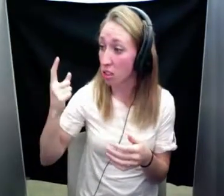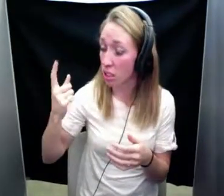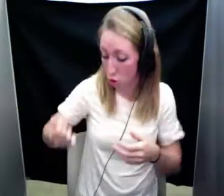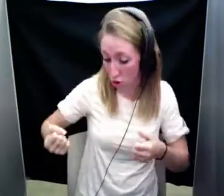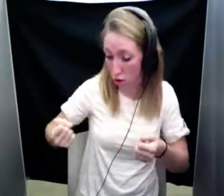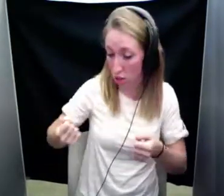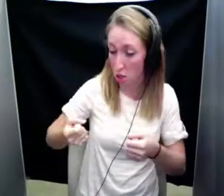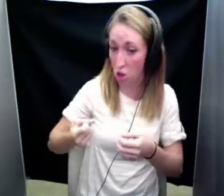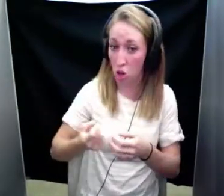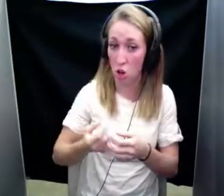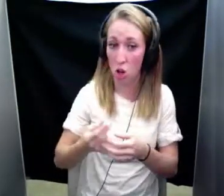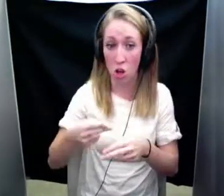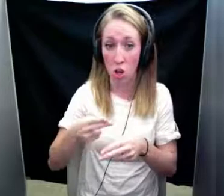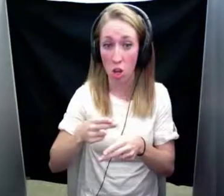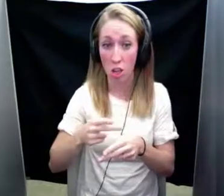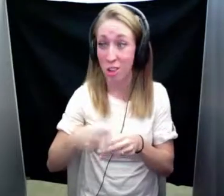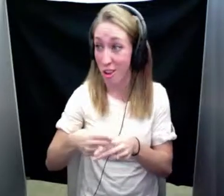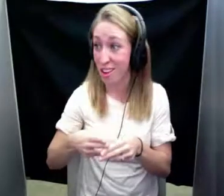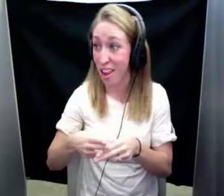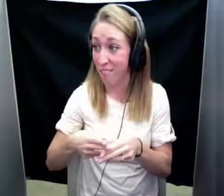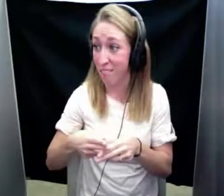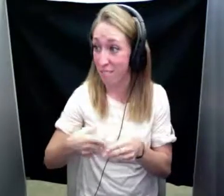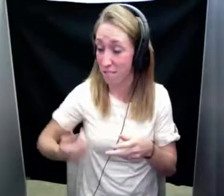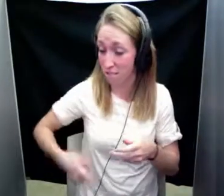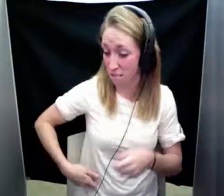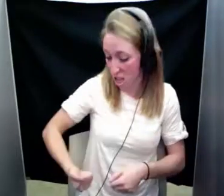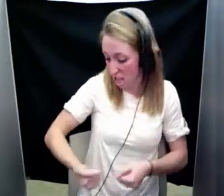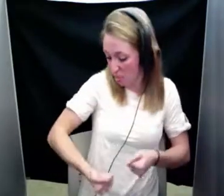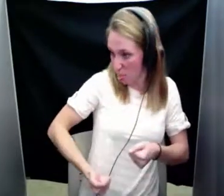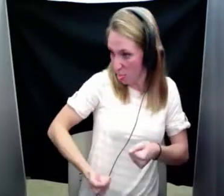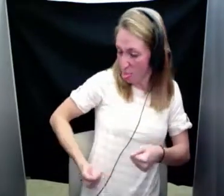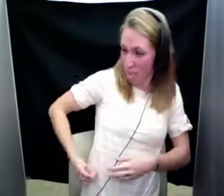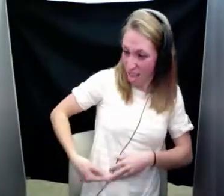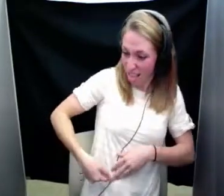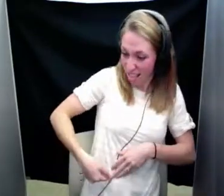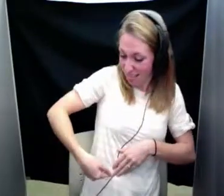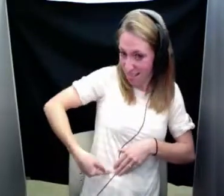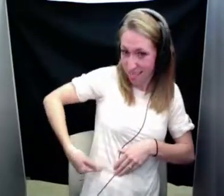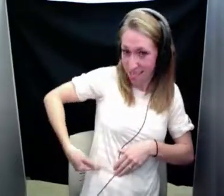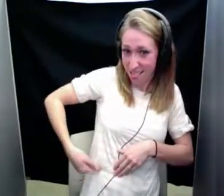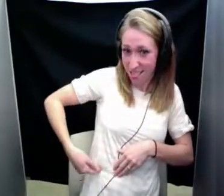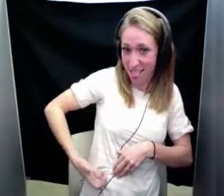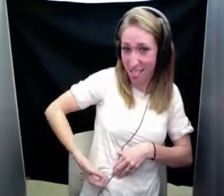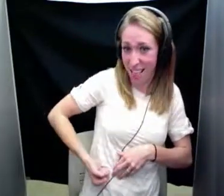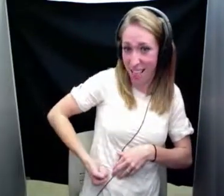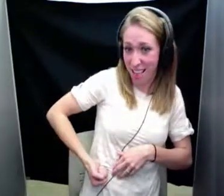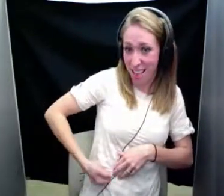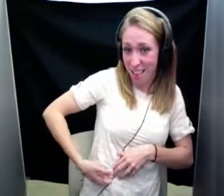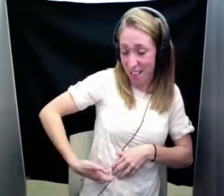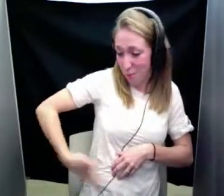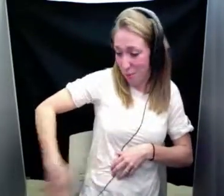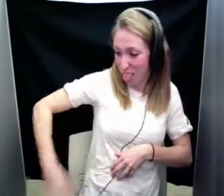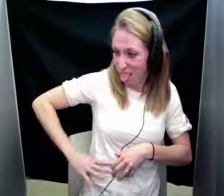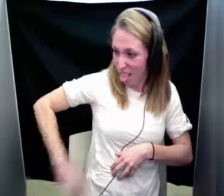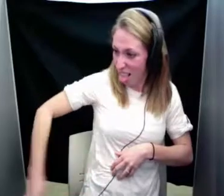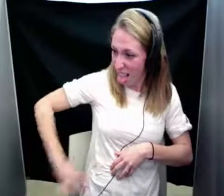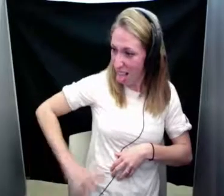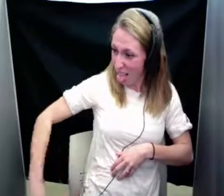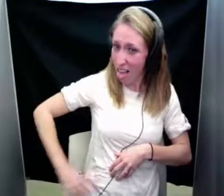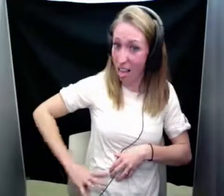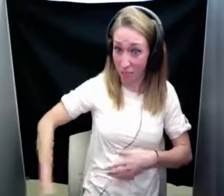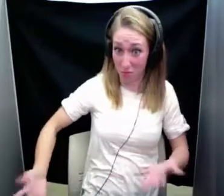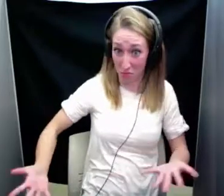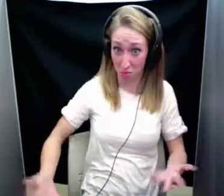in your stomach. And that way you can eat as much as you want. Oh, won't that hurt? Big guy like you? I don't